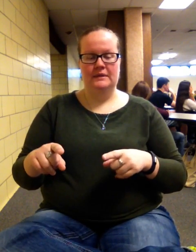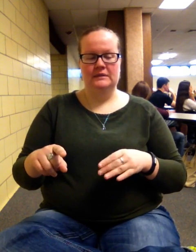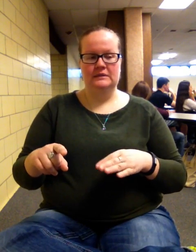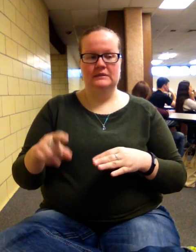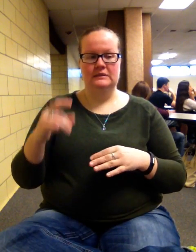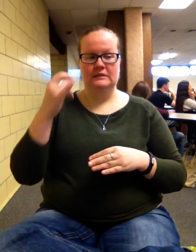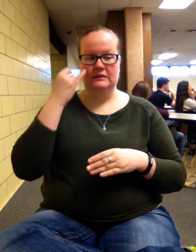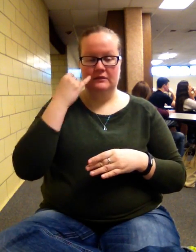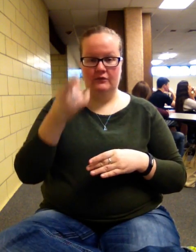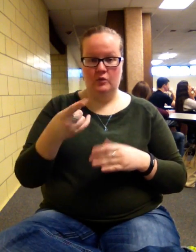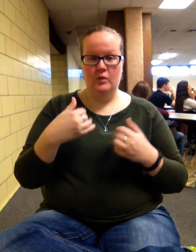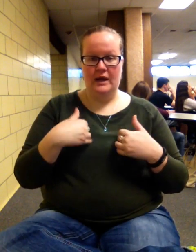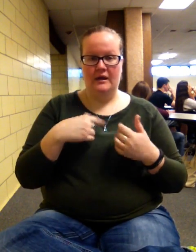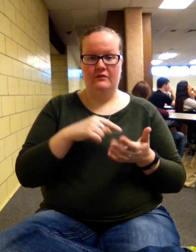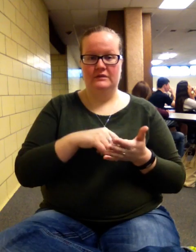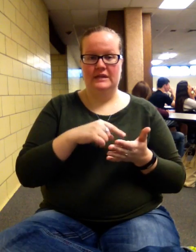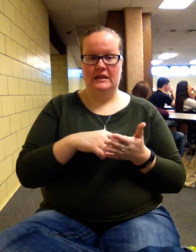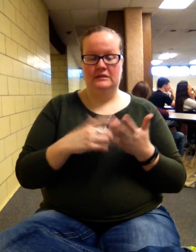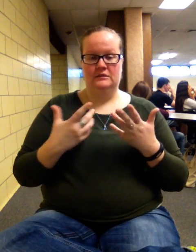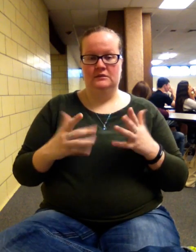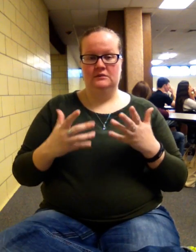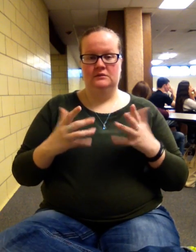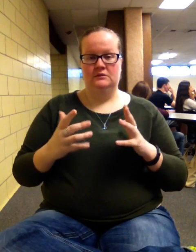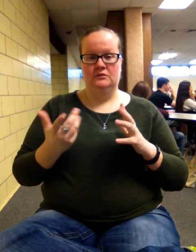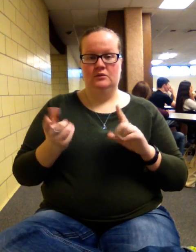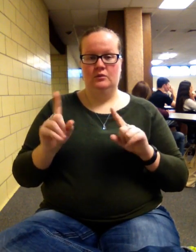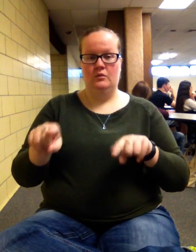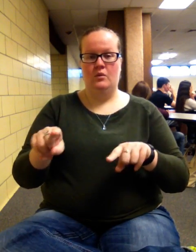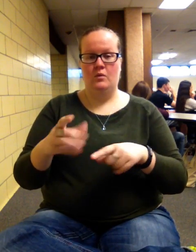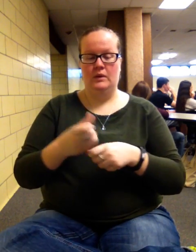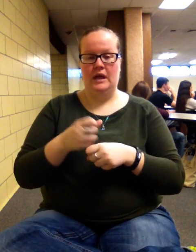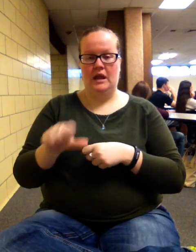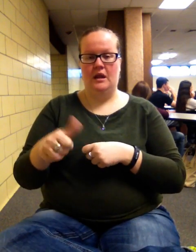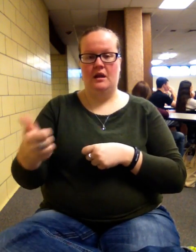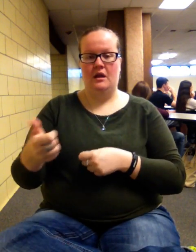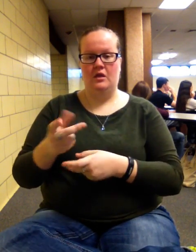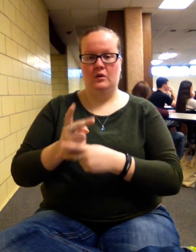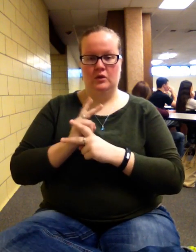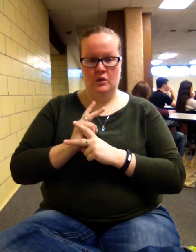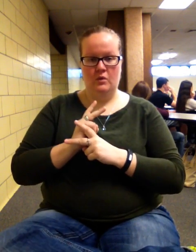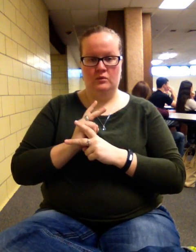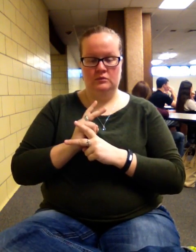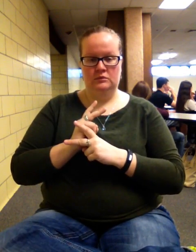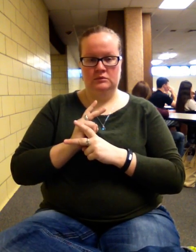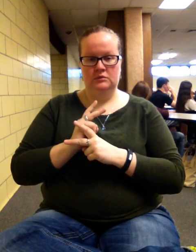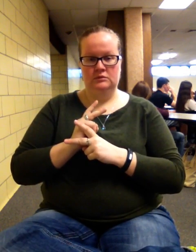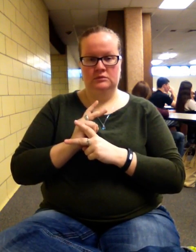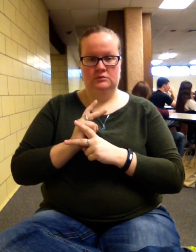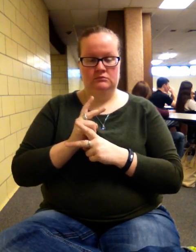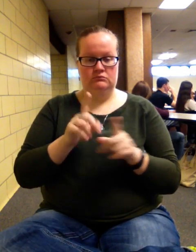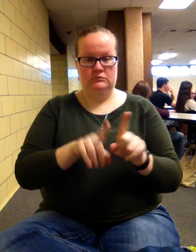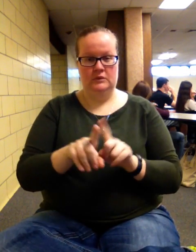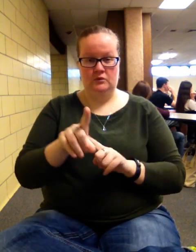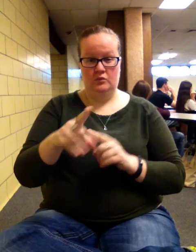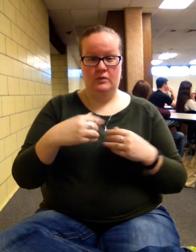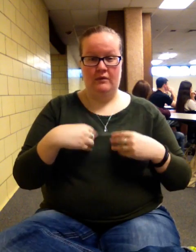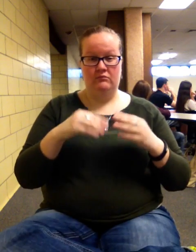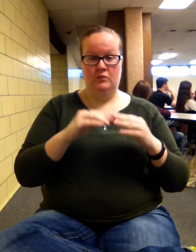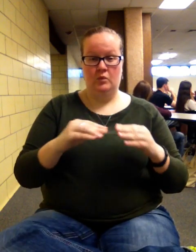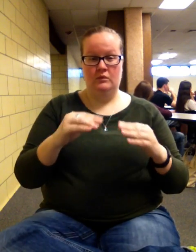you have debt already and you go out to get another loan, chances are, as you get more and more loans, your interest rates are going to